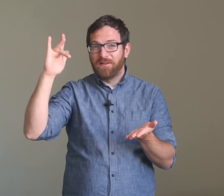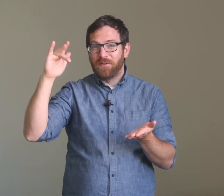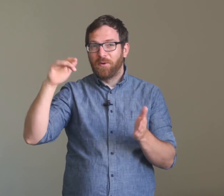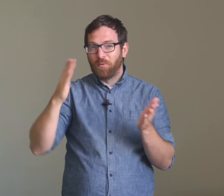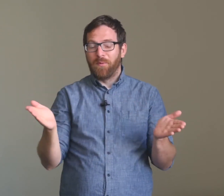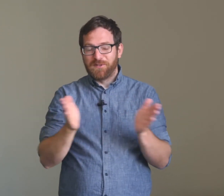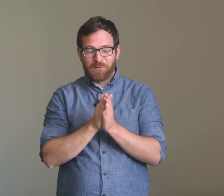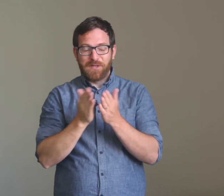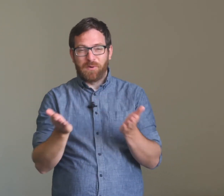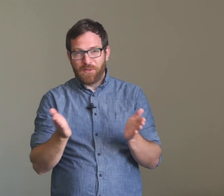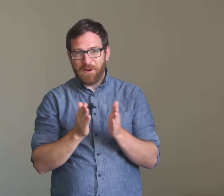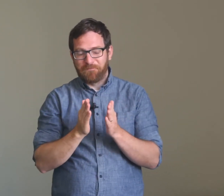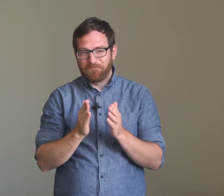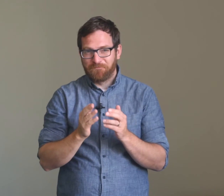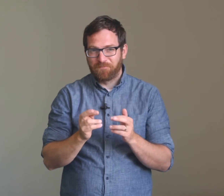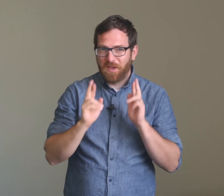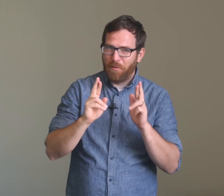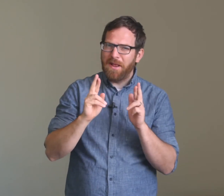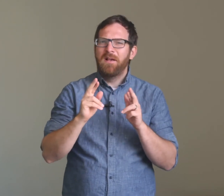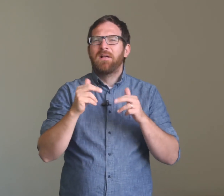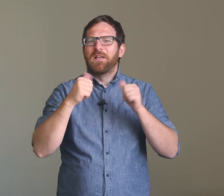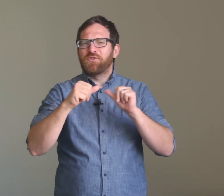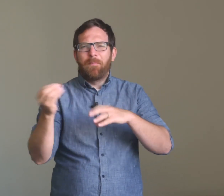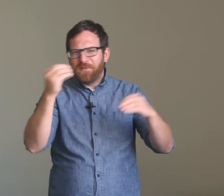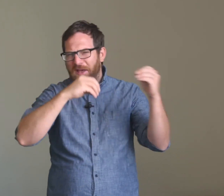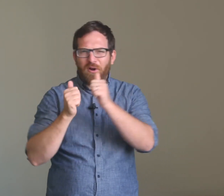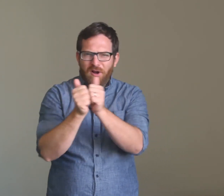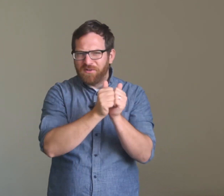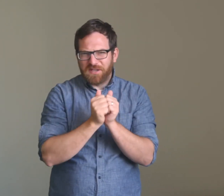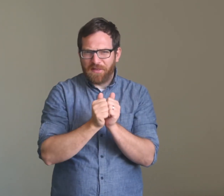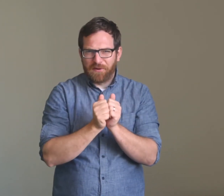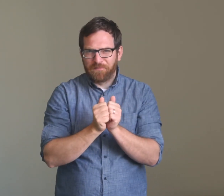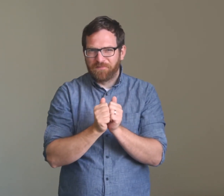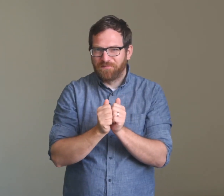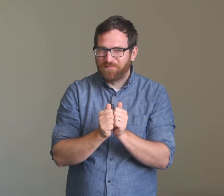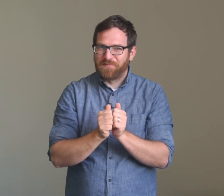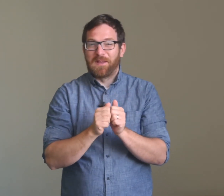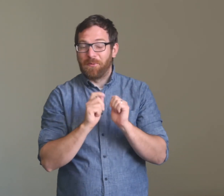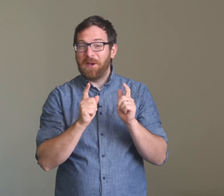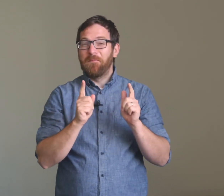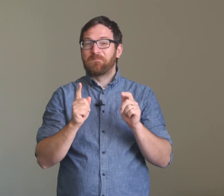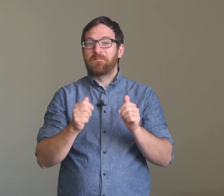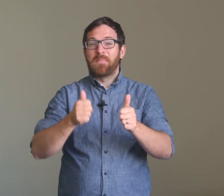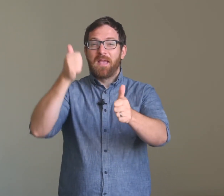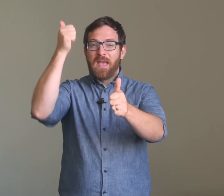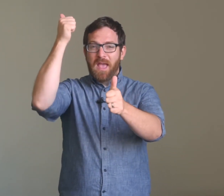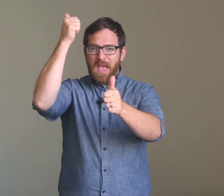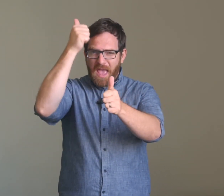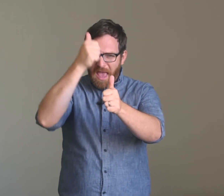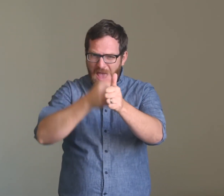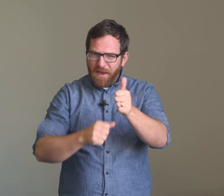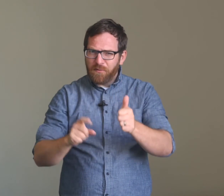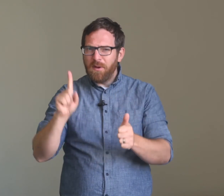Romans 3 23. Okay ready? Let's try and put that all together. Here we go. Everyone